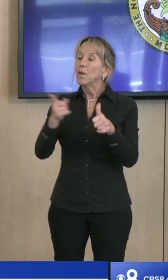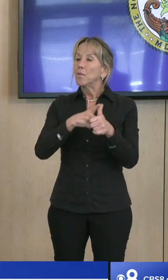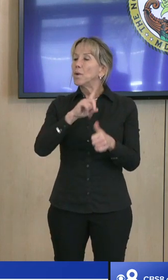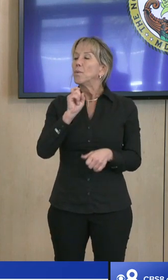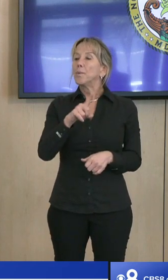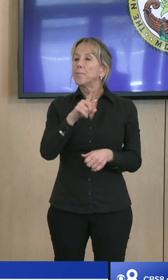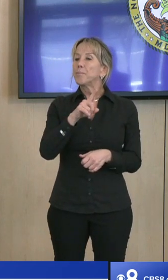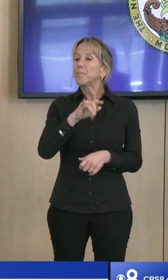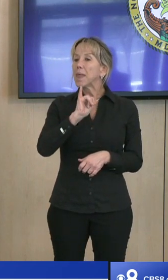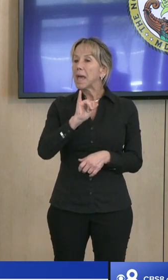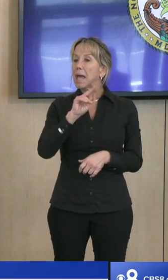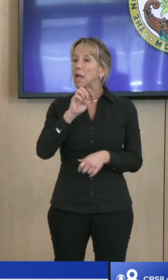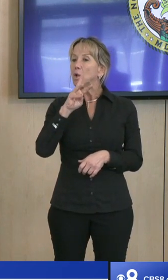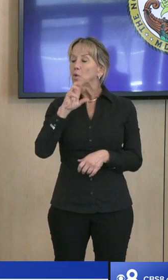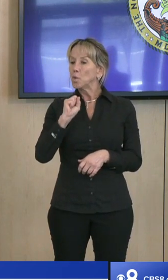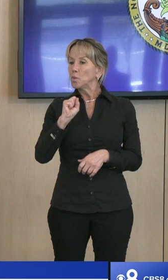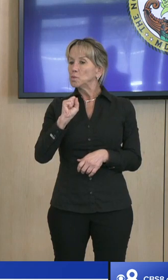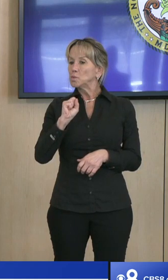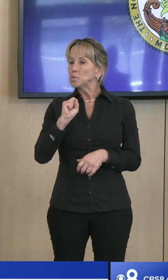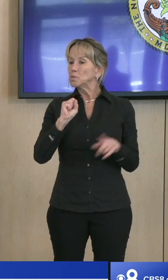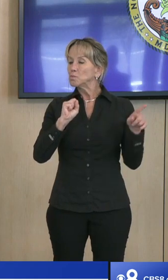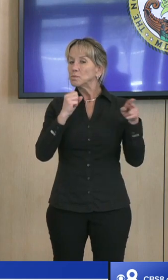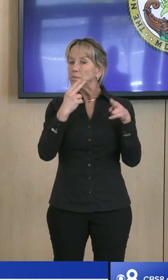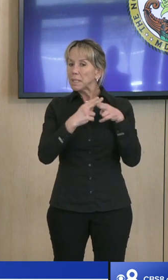iNewsSource, please state your name and question.